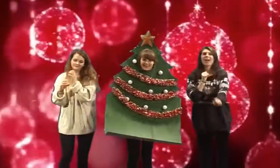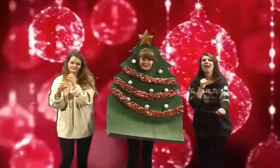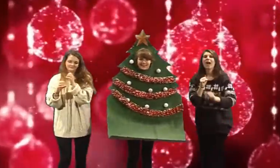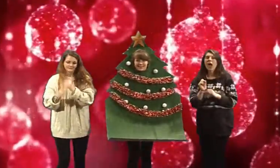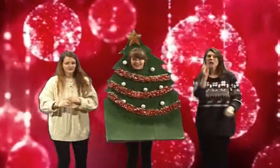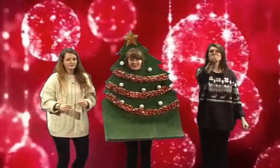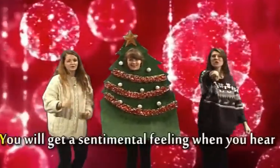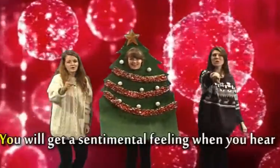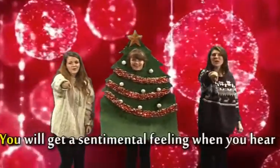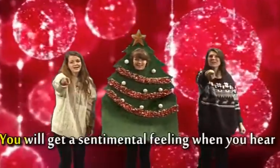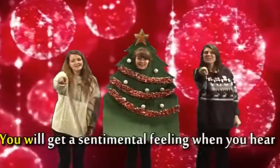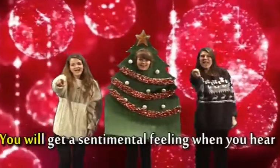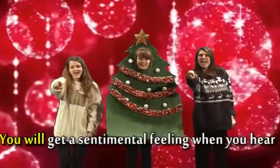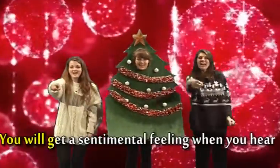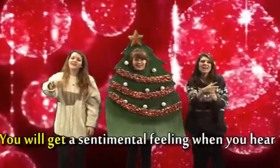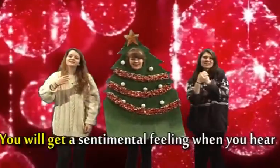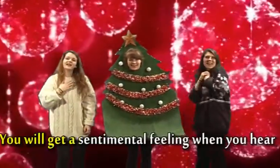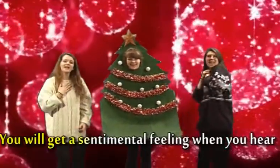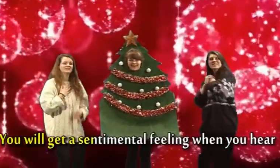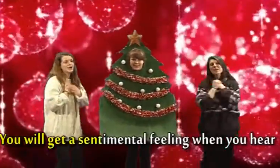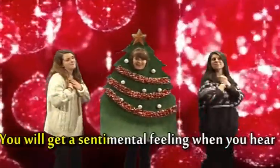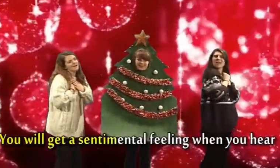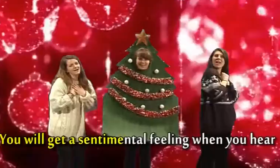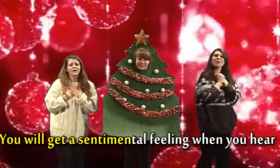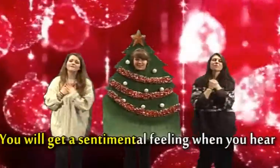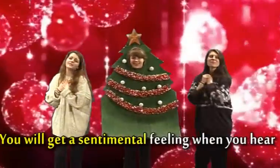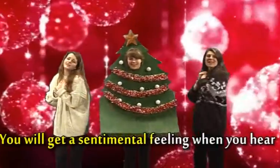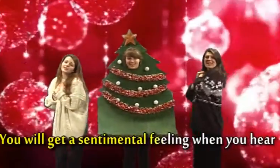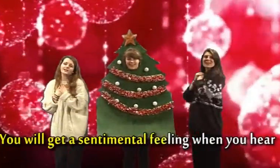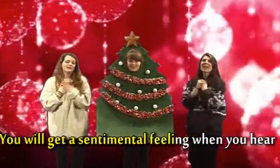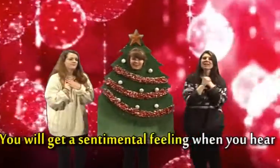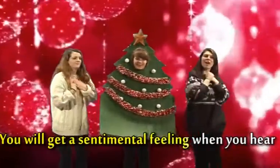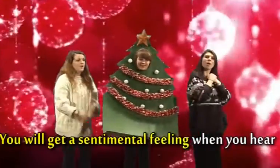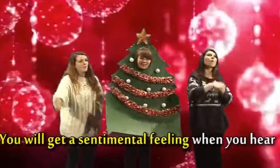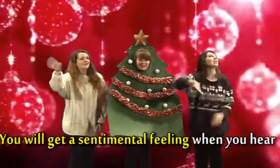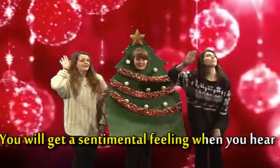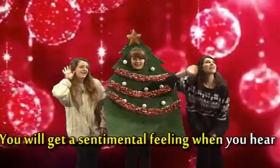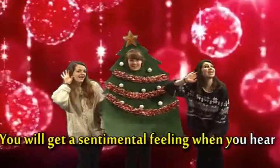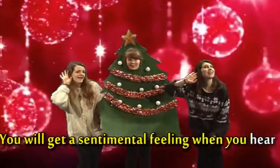You will get a sentimental feeling When you hear